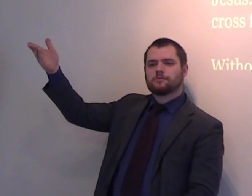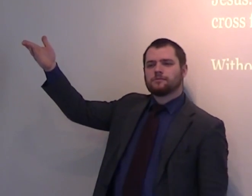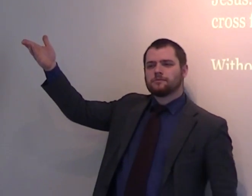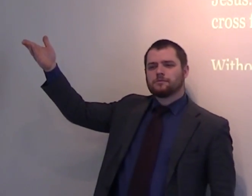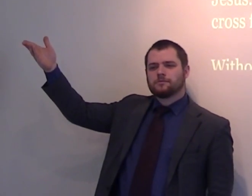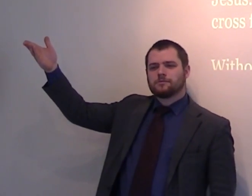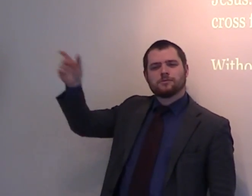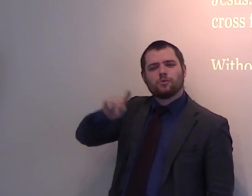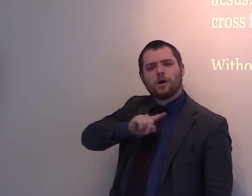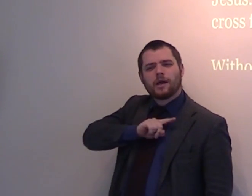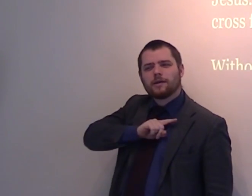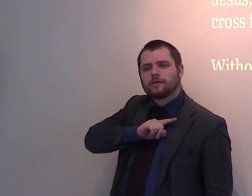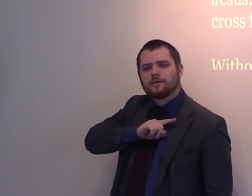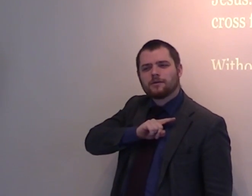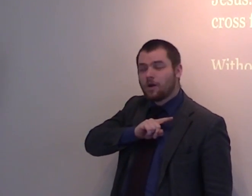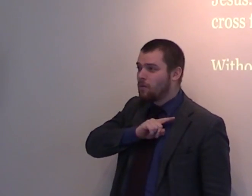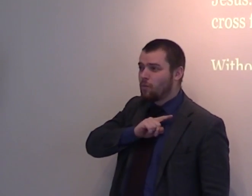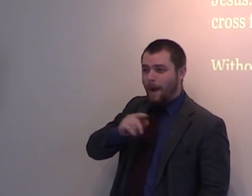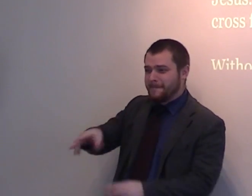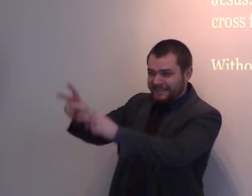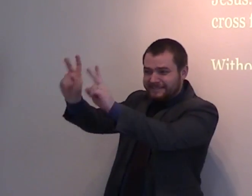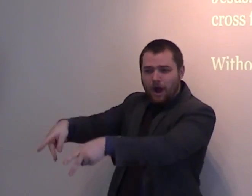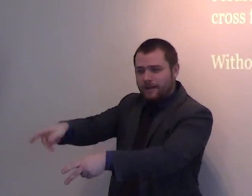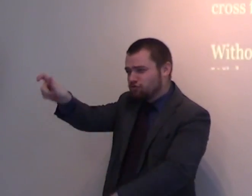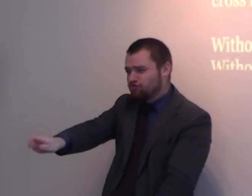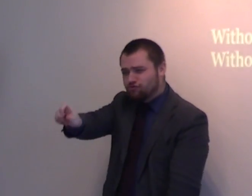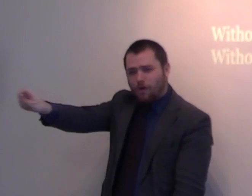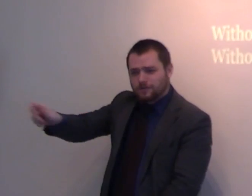Why? Because he died on the cross for me.